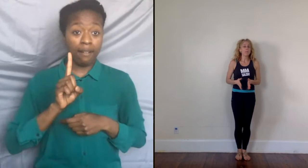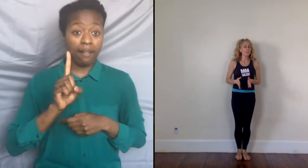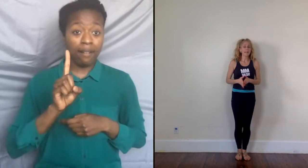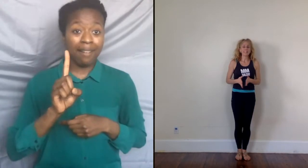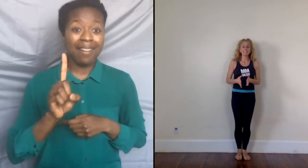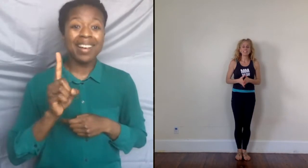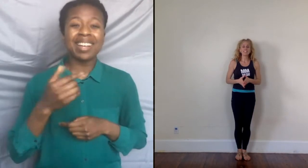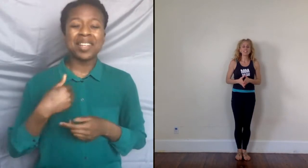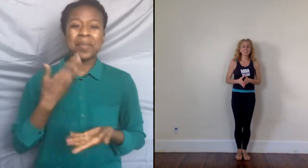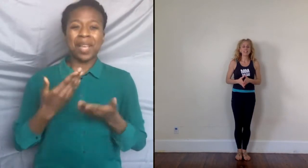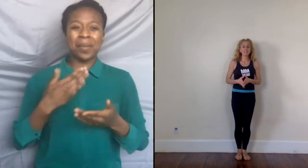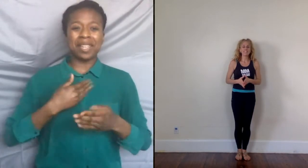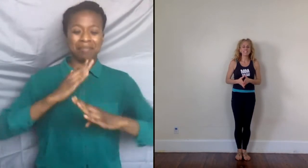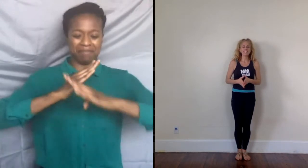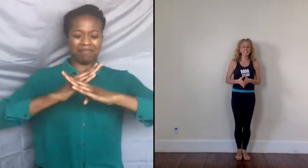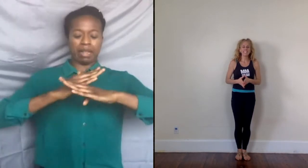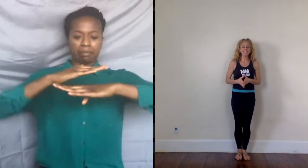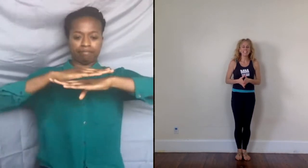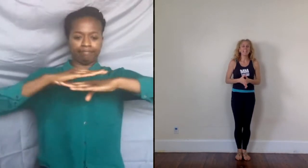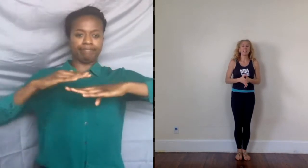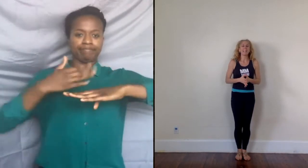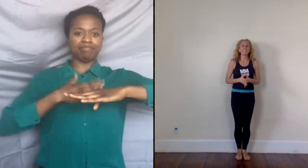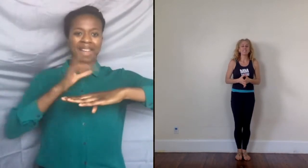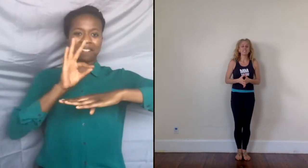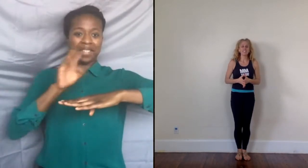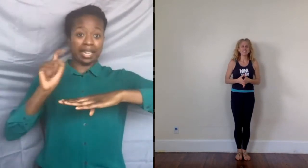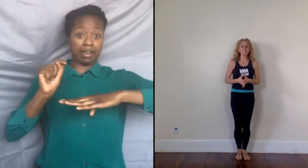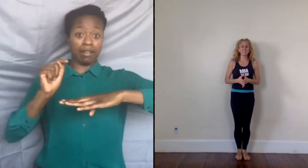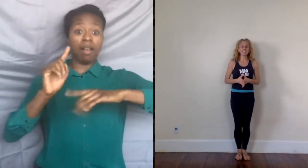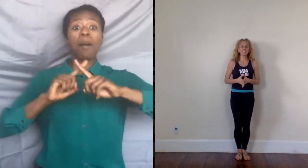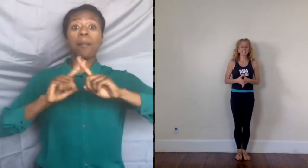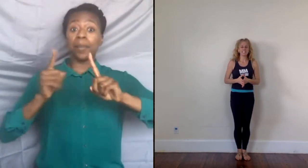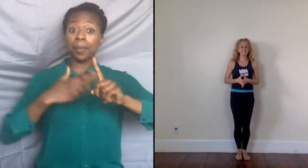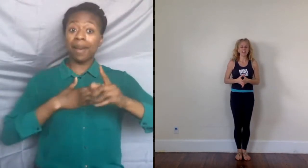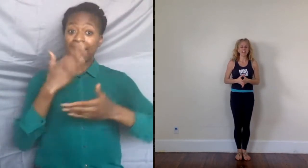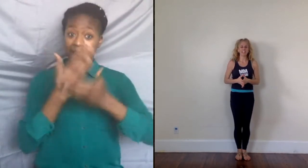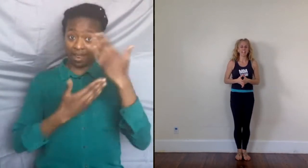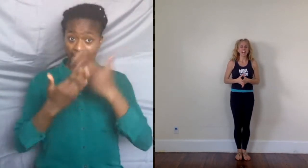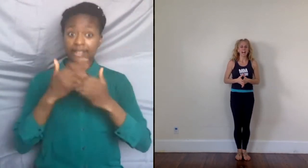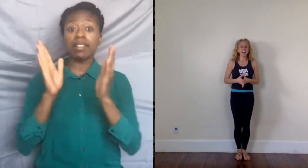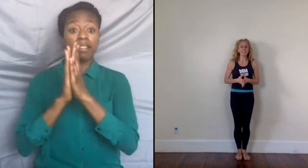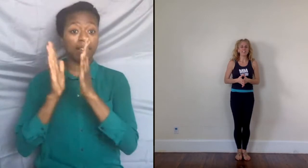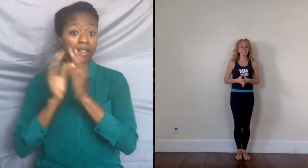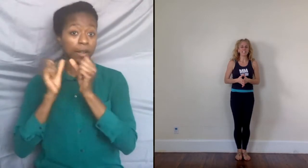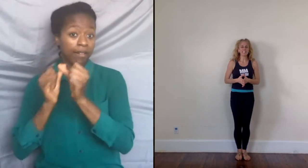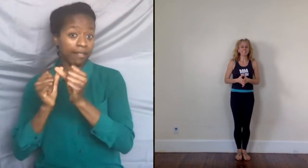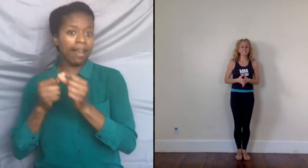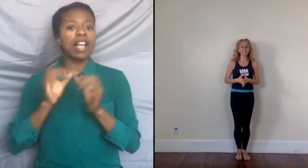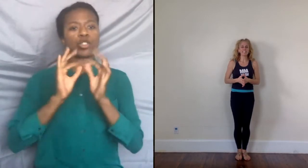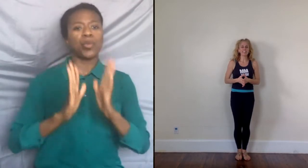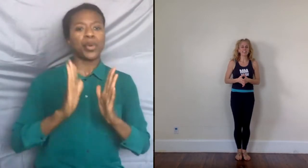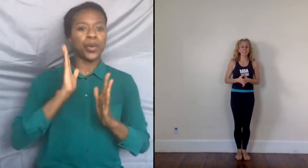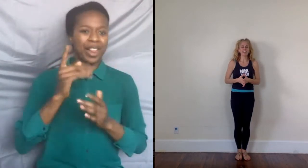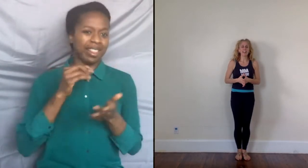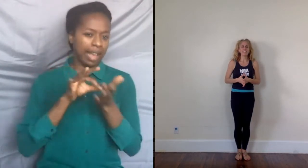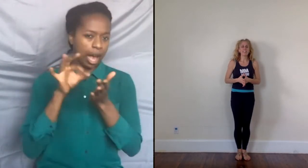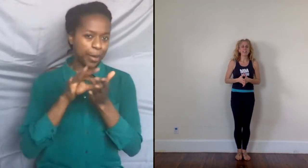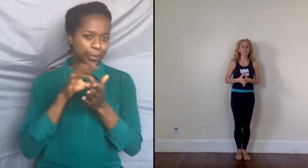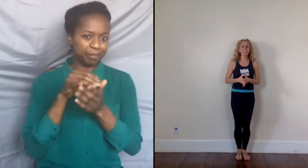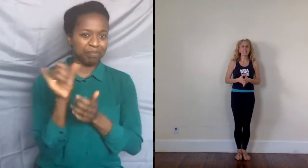screen, but my hands will keep clapping, and Julia will keep leading us along. All right, let's get